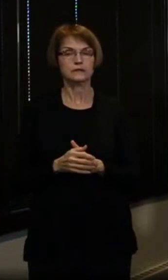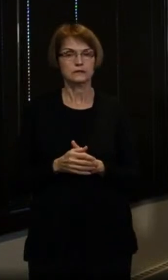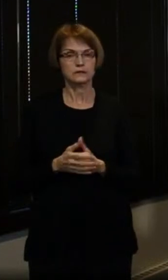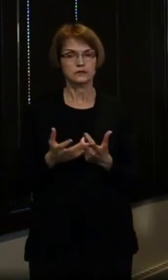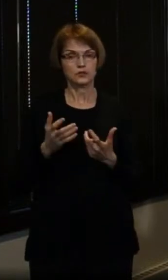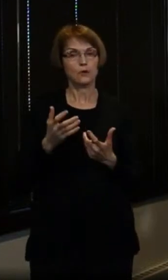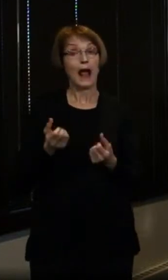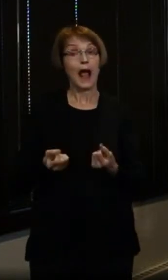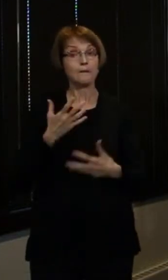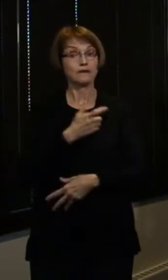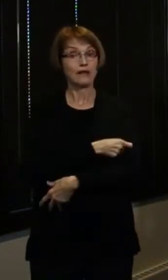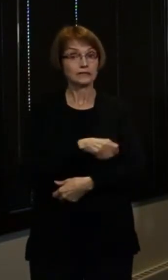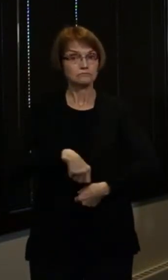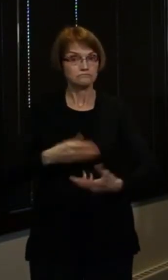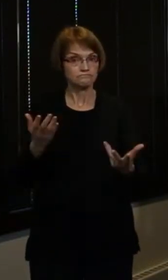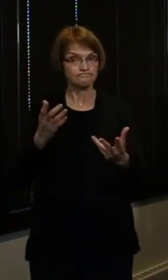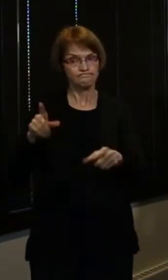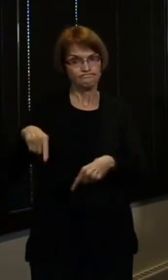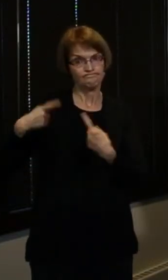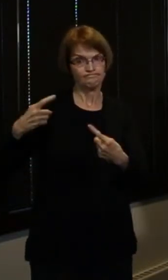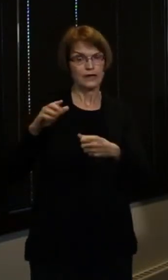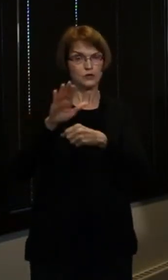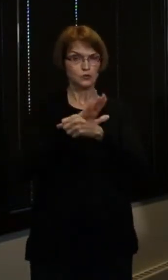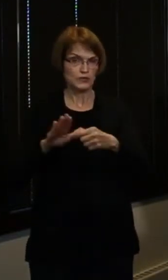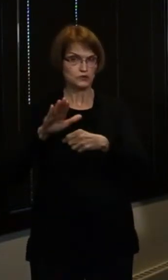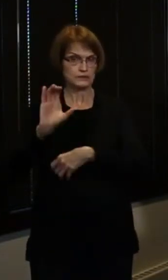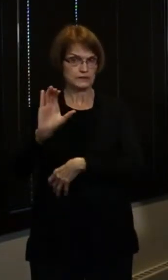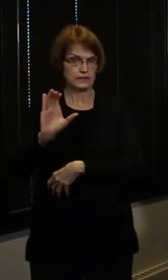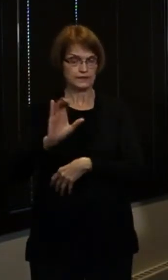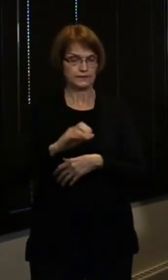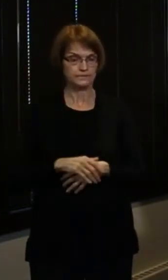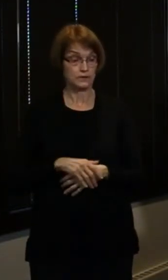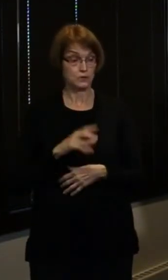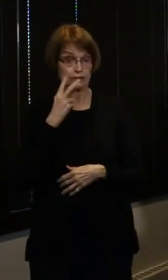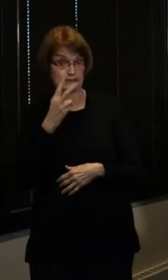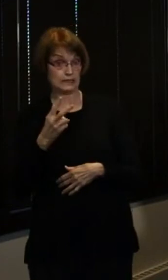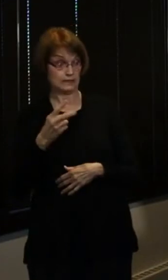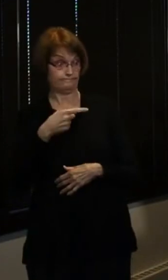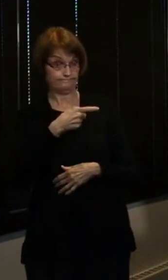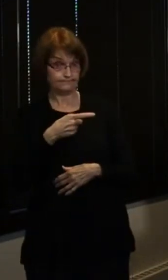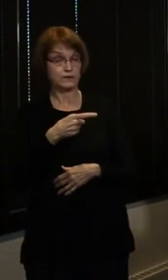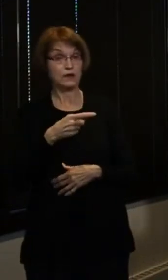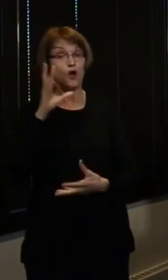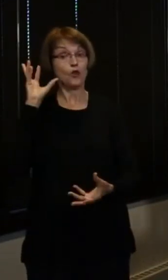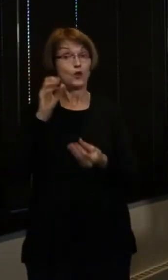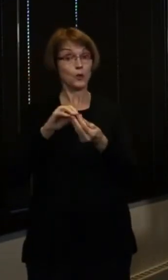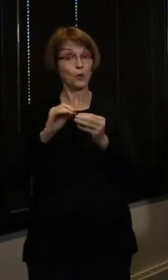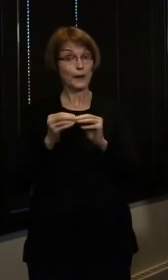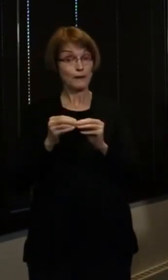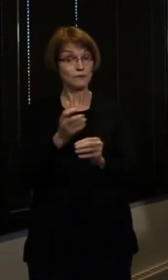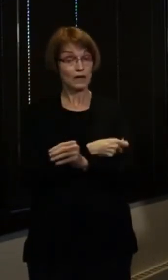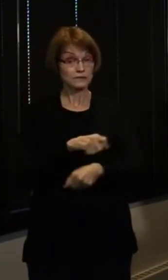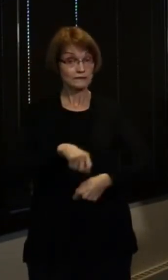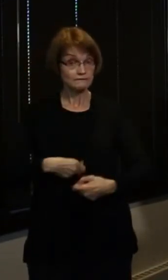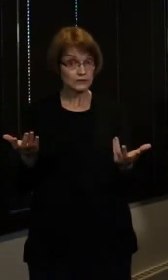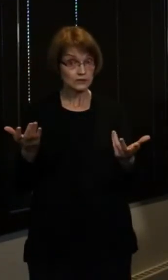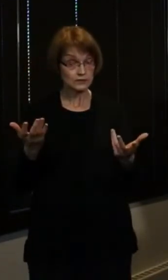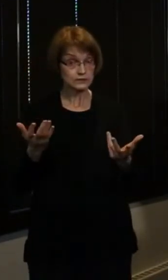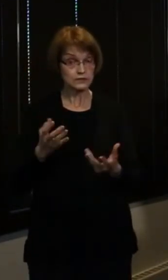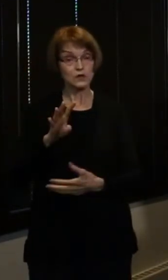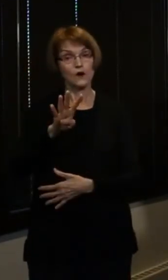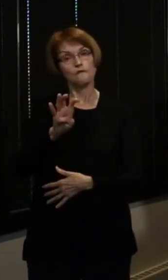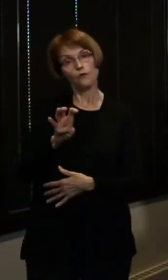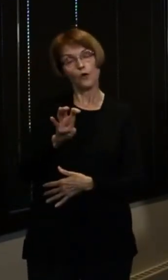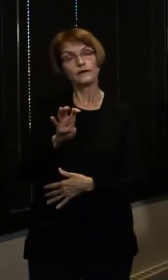That have been administered in Region C. So as you can see here, our total doses that have been administered are